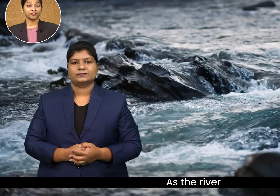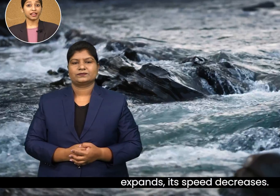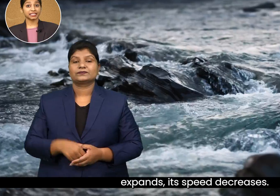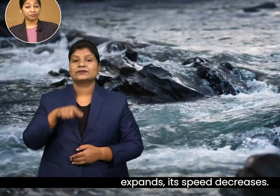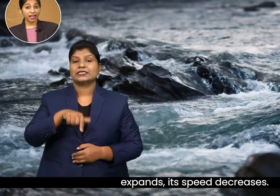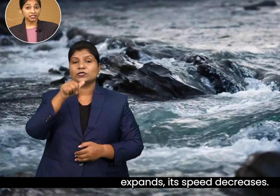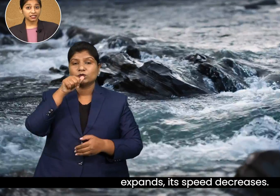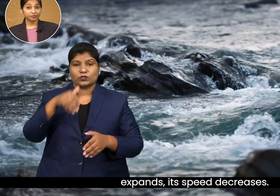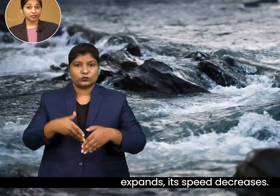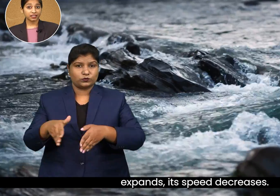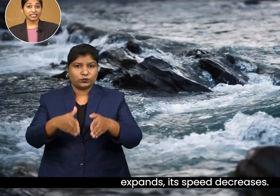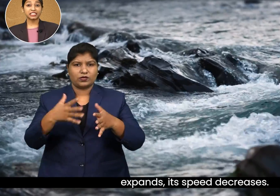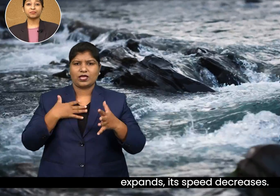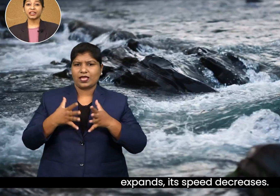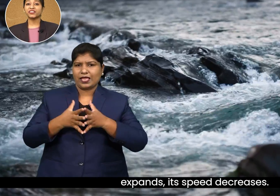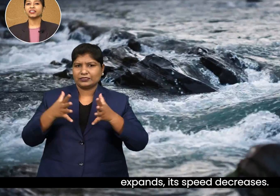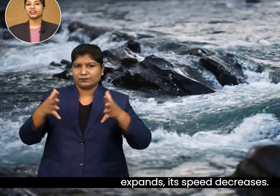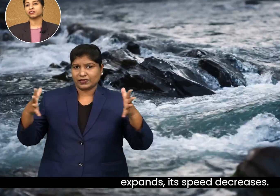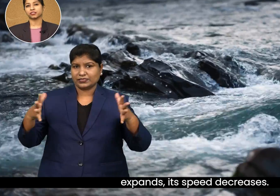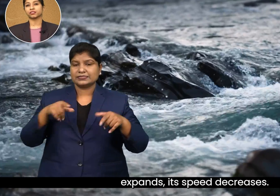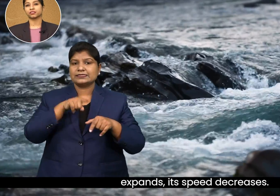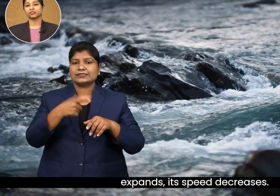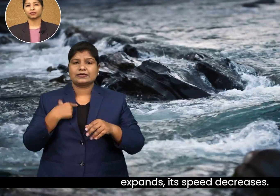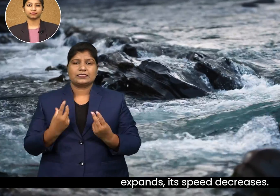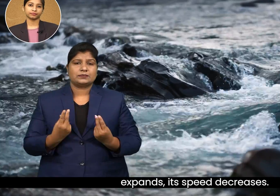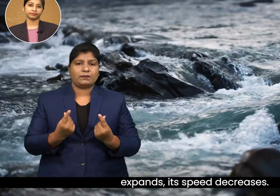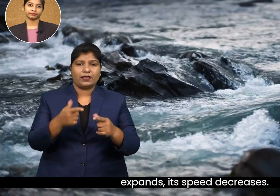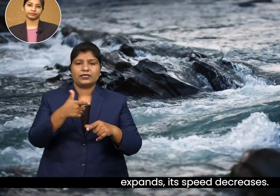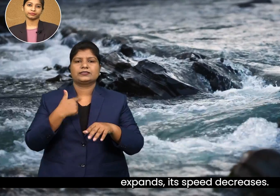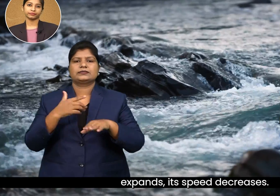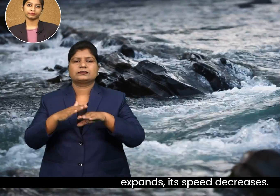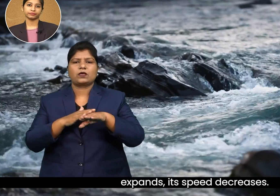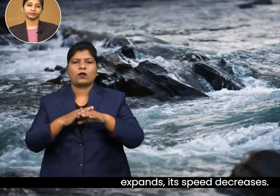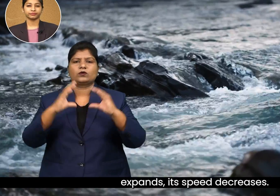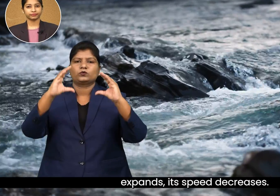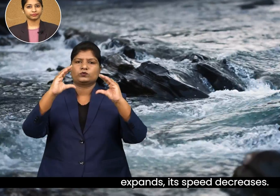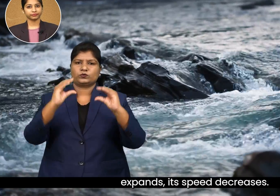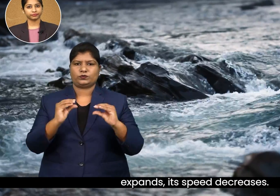As the river expands, its speed decreases.